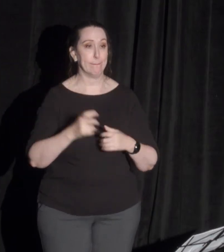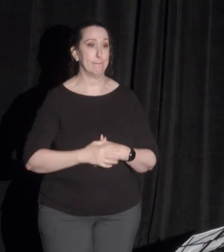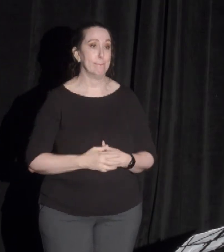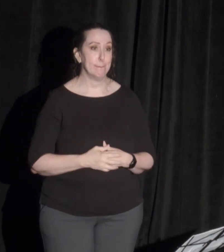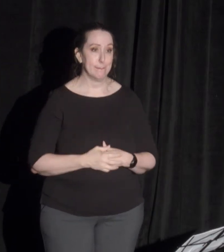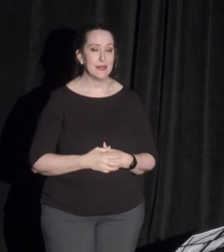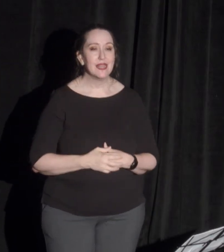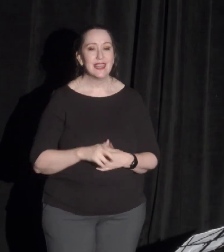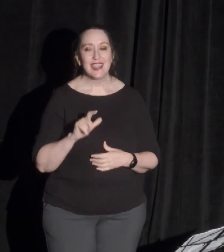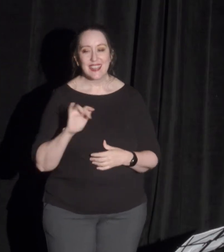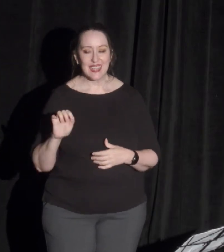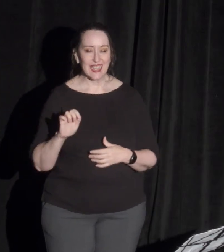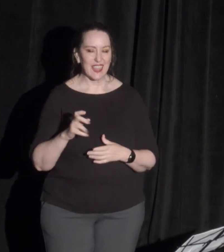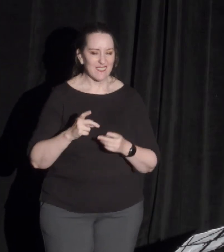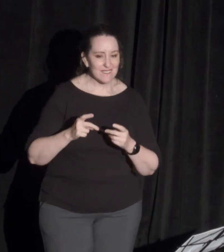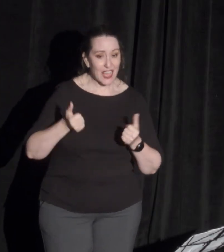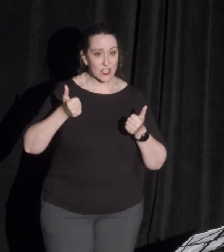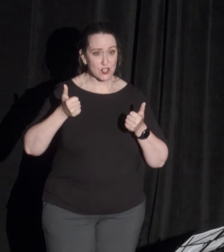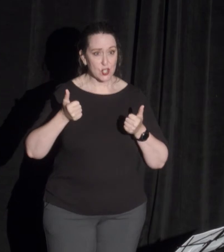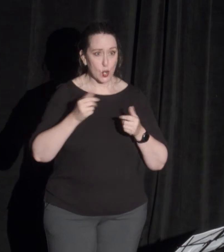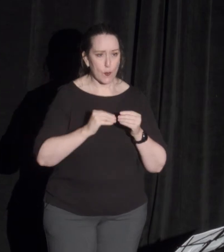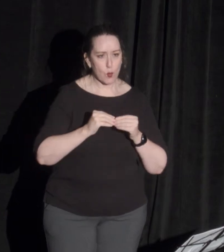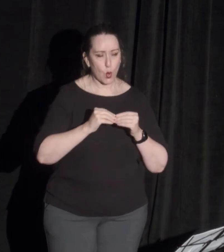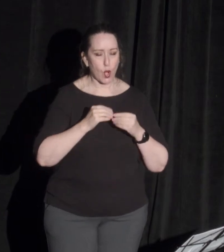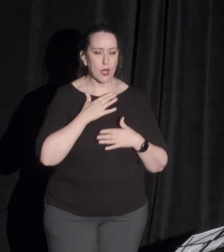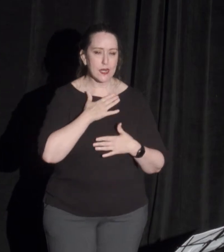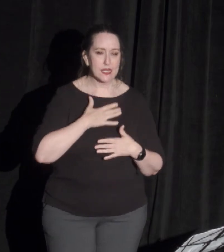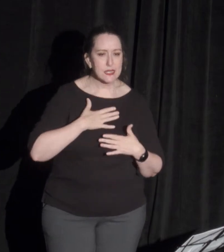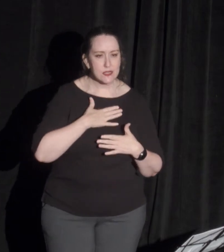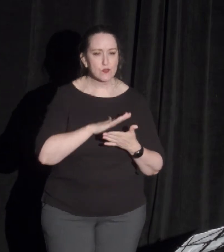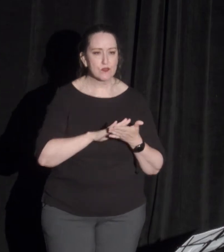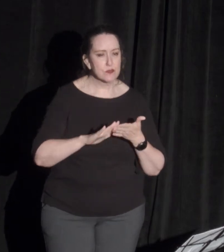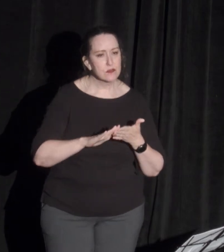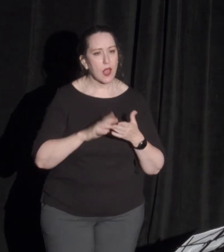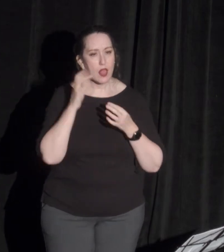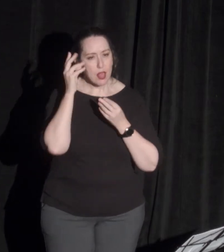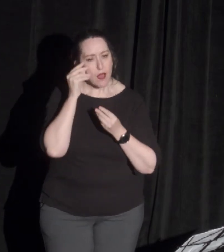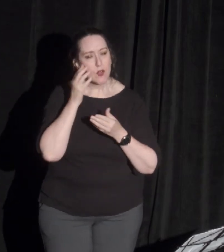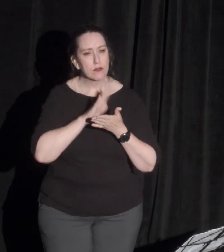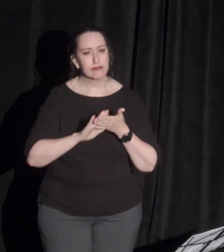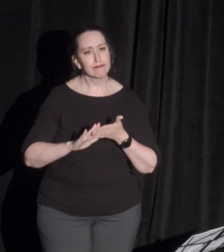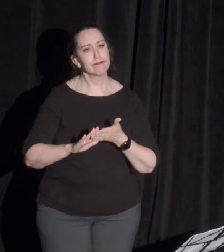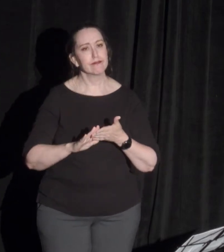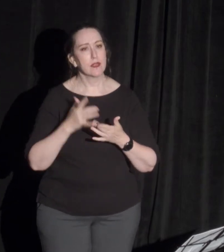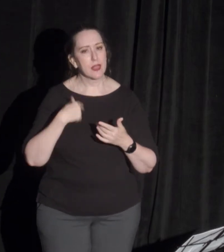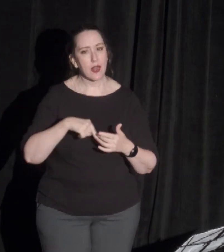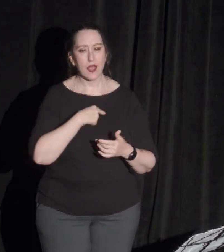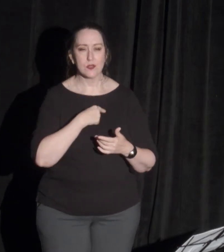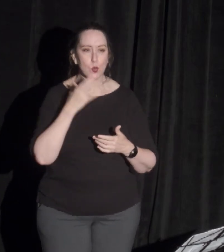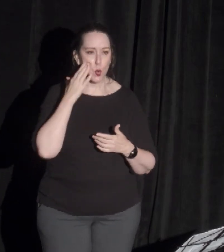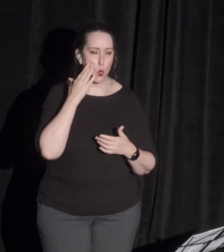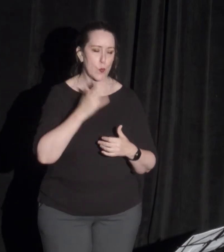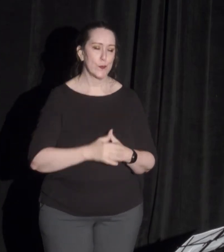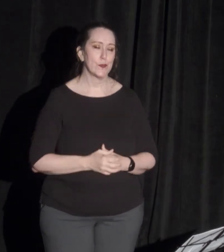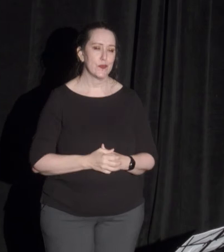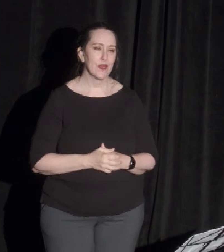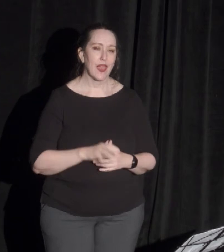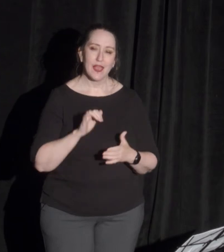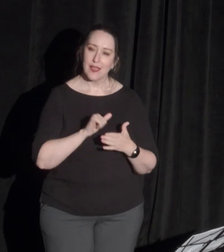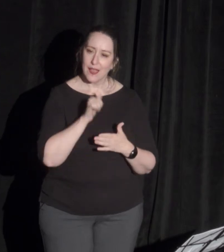Lee is faster, more considerate, and more thoughtful than I think most of us will ever know. And that's not a common